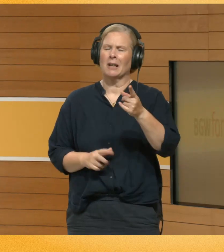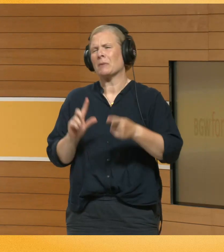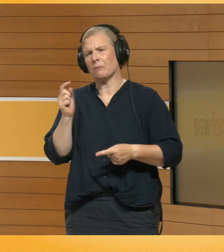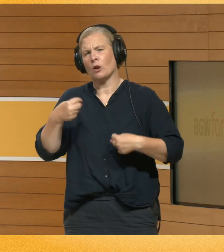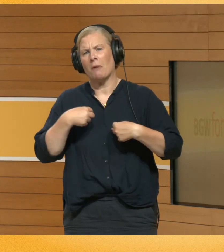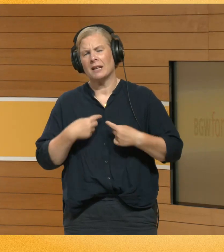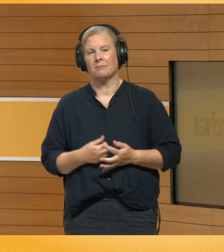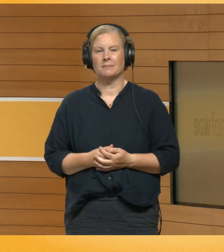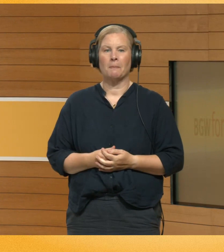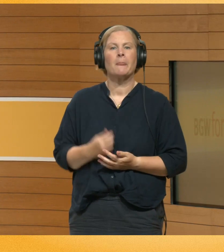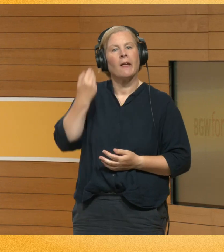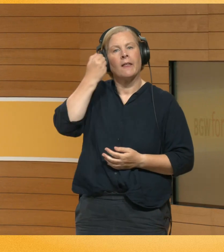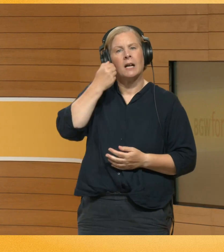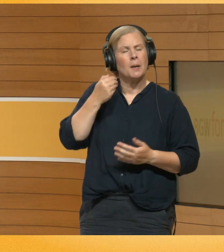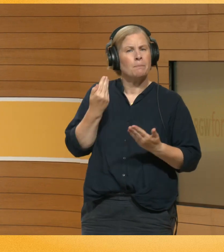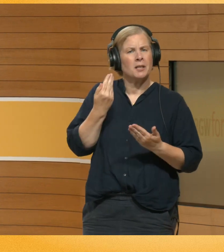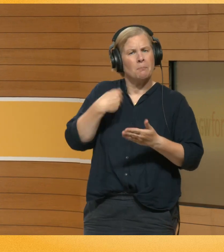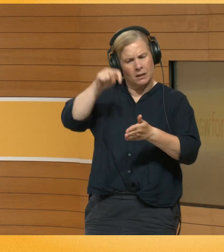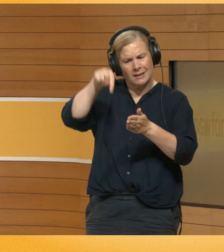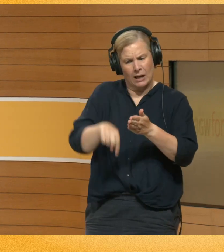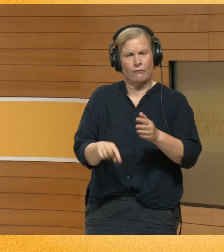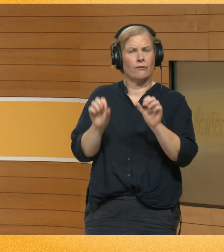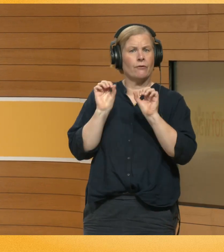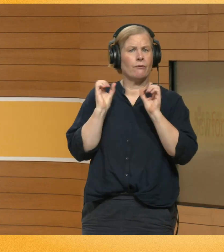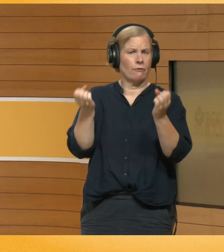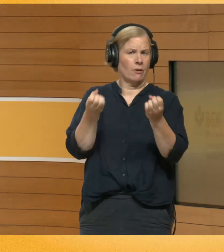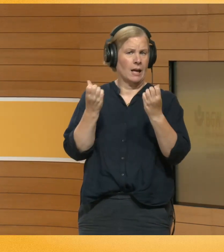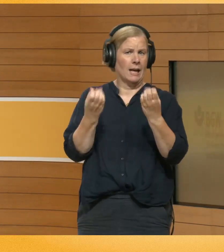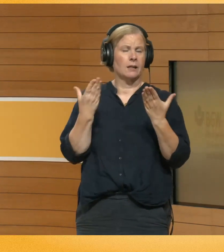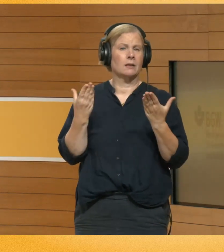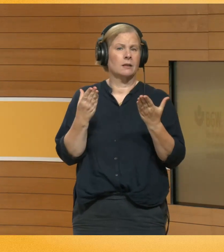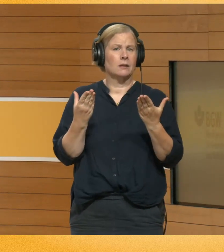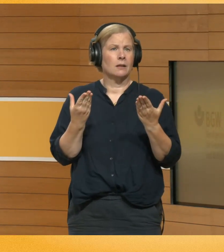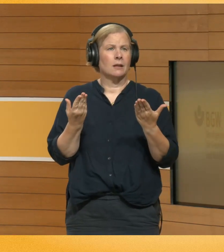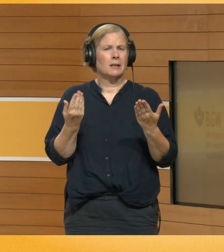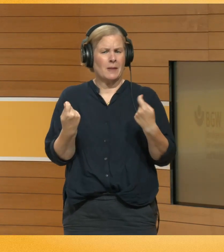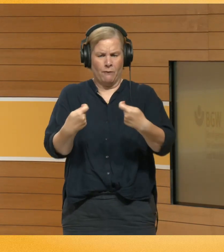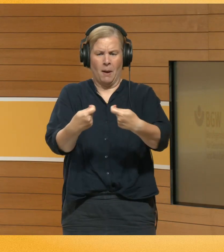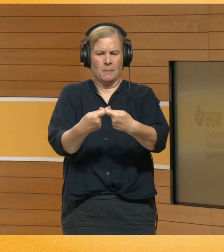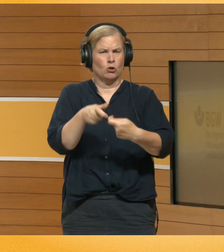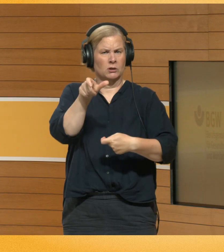bit on the link worker? So how does it work with the social prescription model?